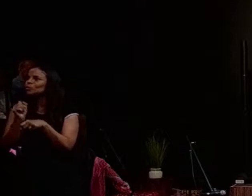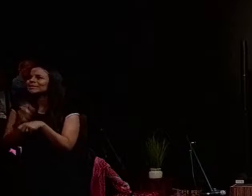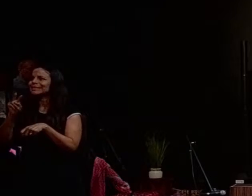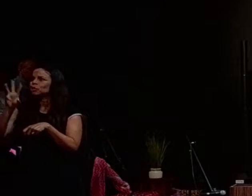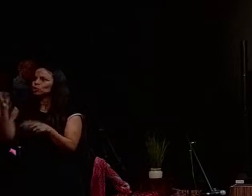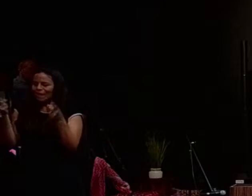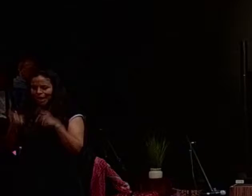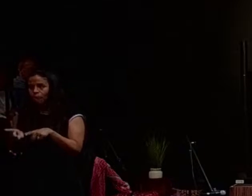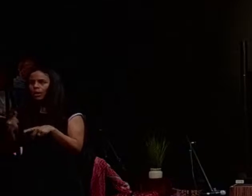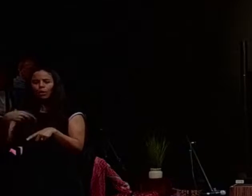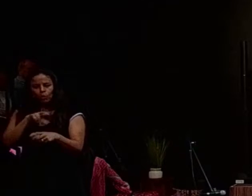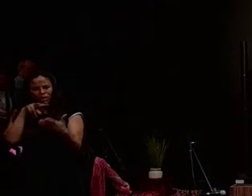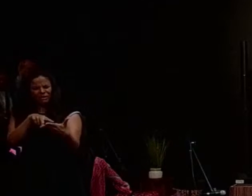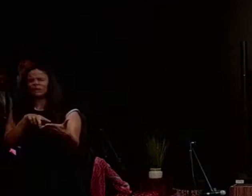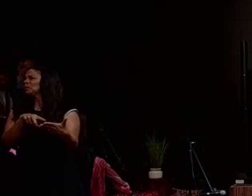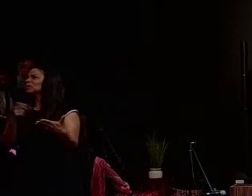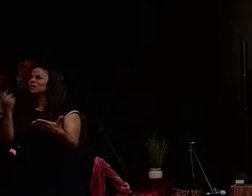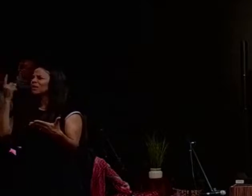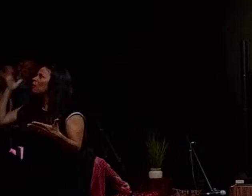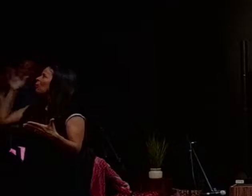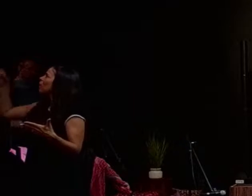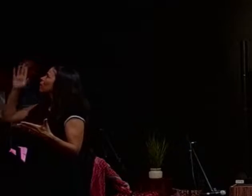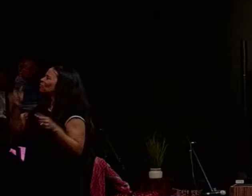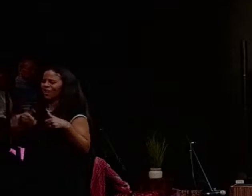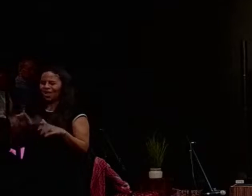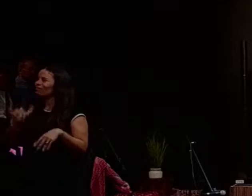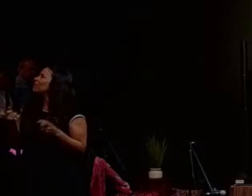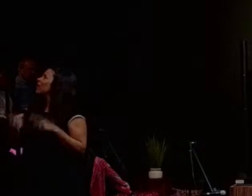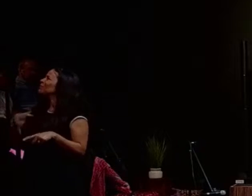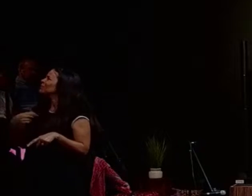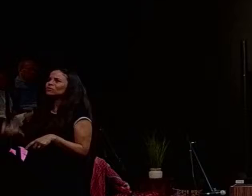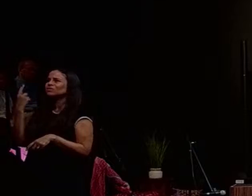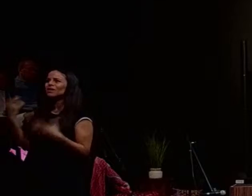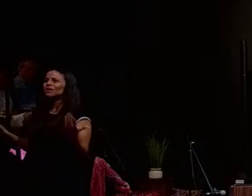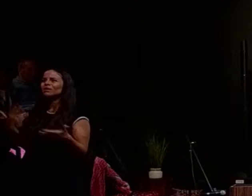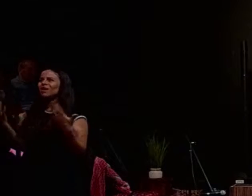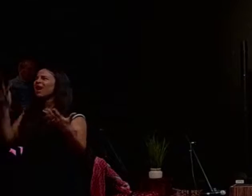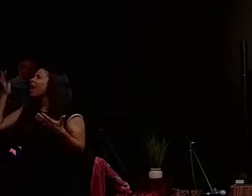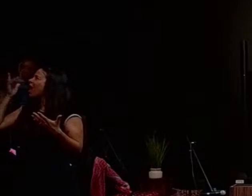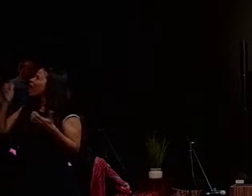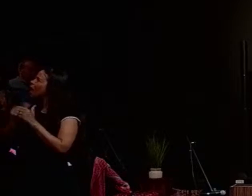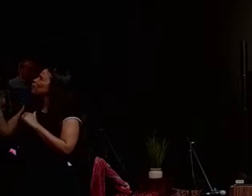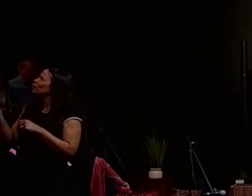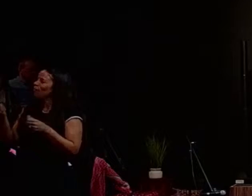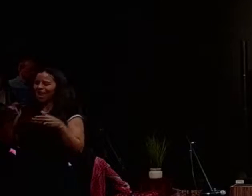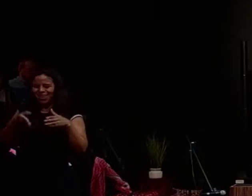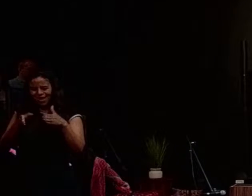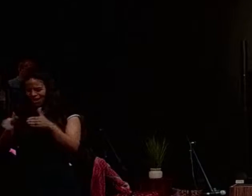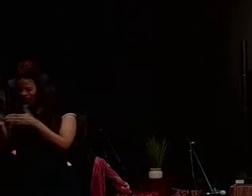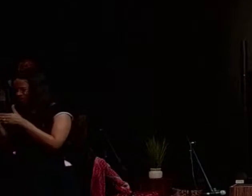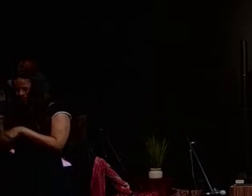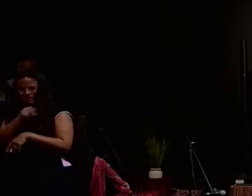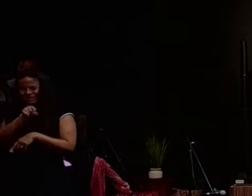at, and we're like, man, I don't understand, God. Why are these things happening? I don't understand how you could allow something so terrible to